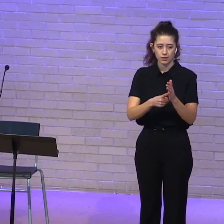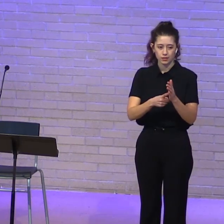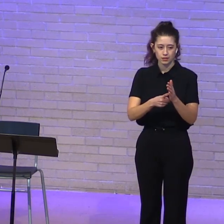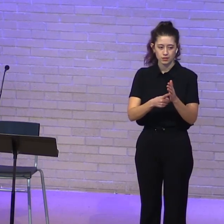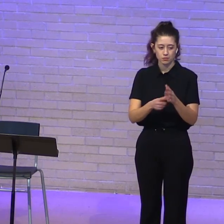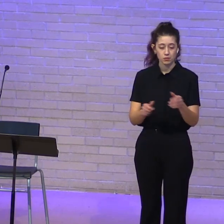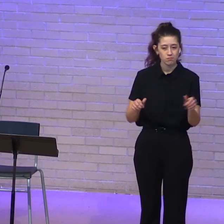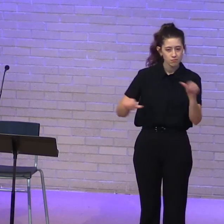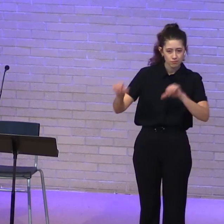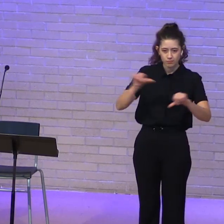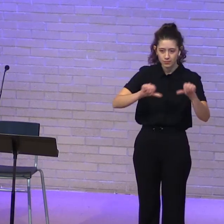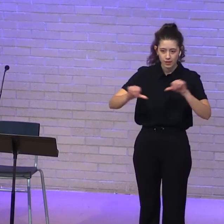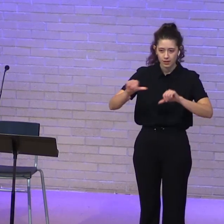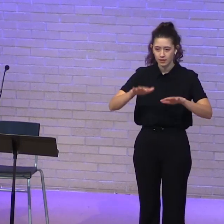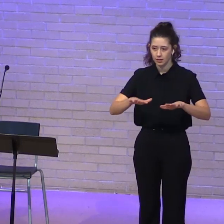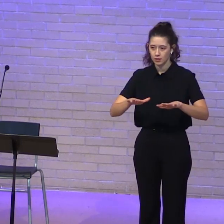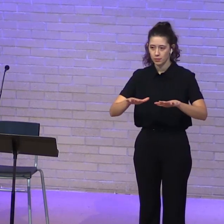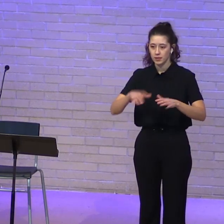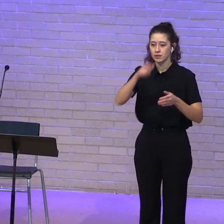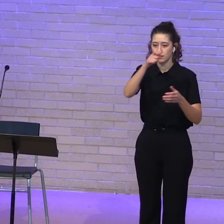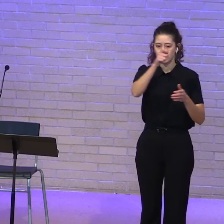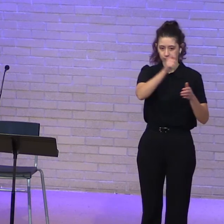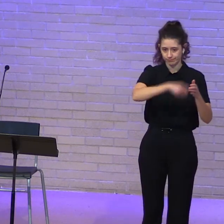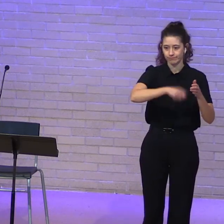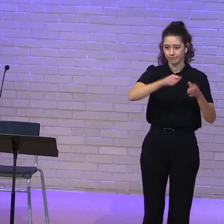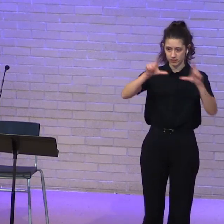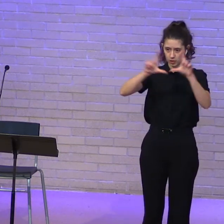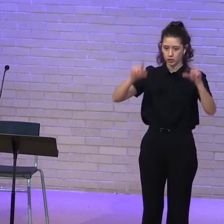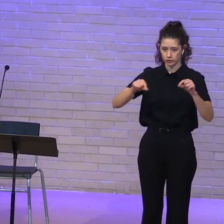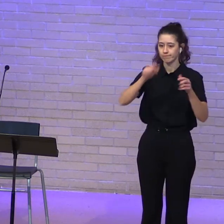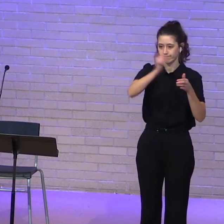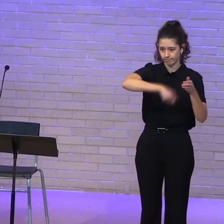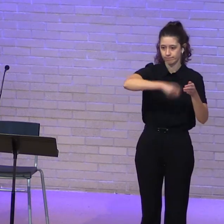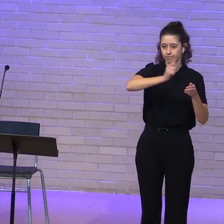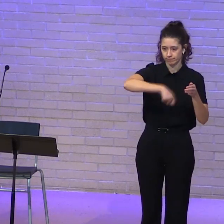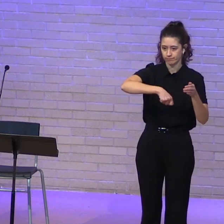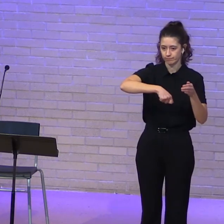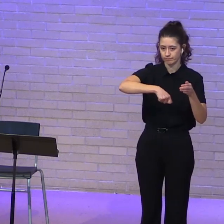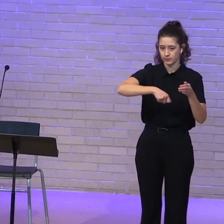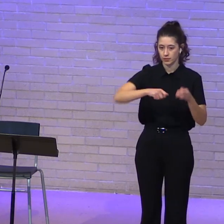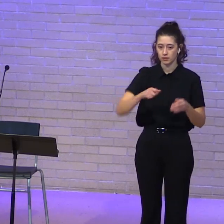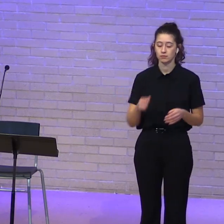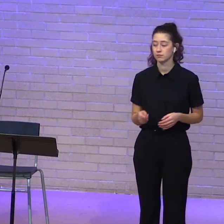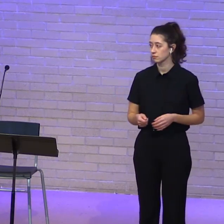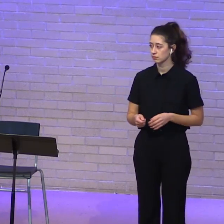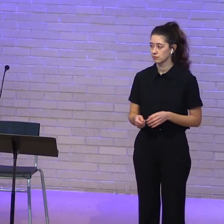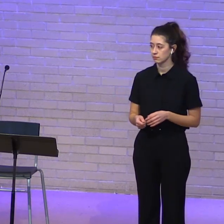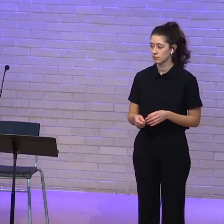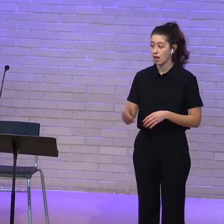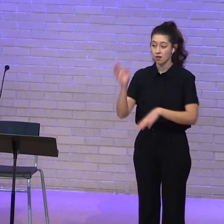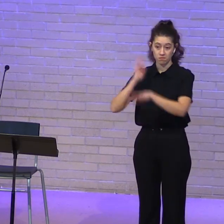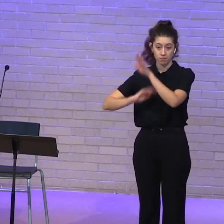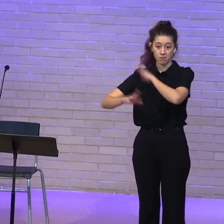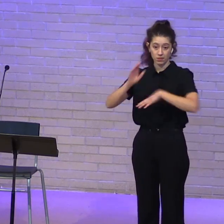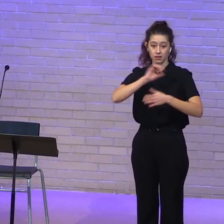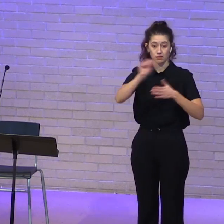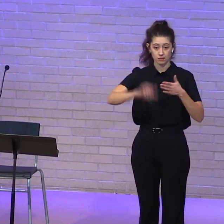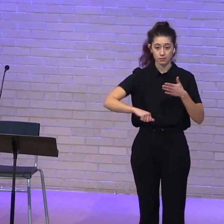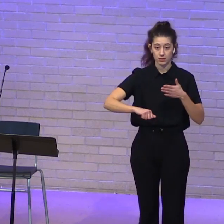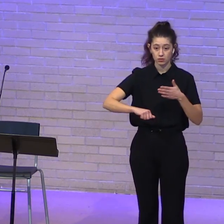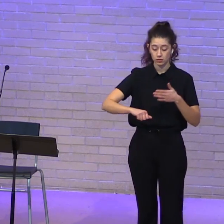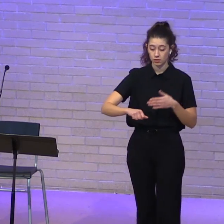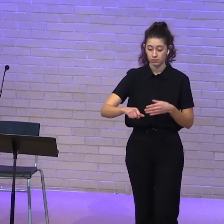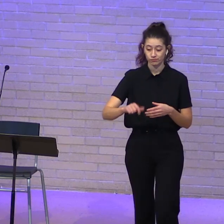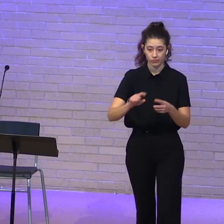models in this space. Back in October, we started with our ID scanning model in the front and moving out through the main rows, as you've all been